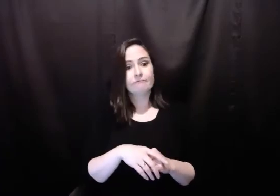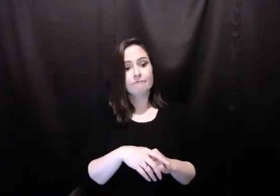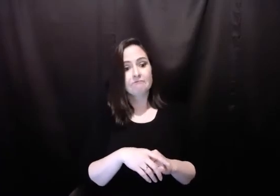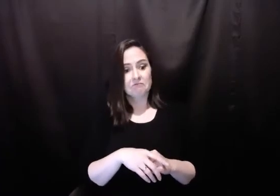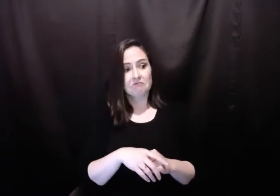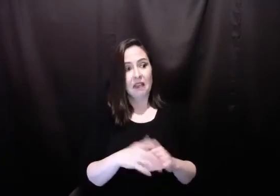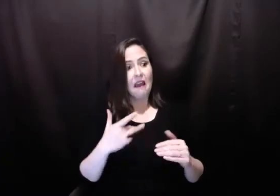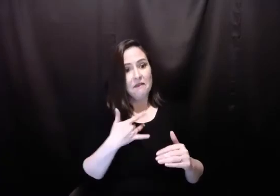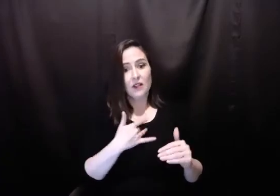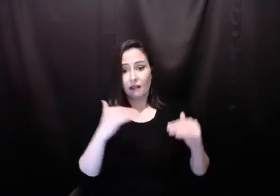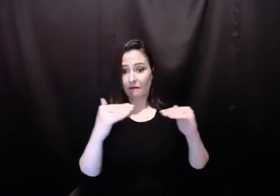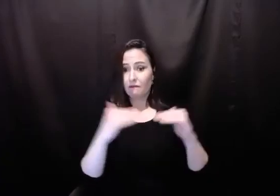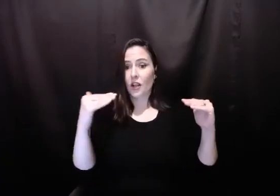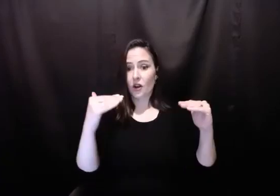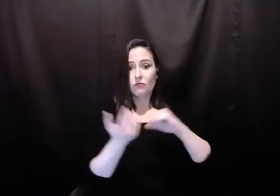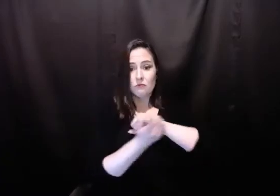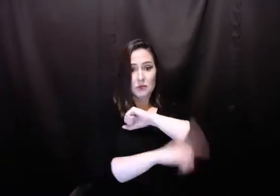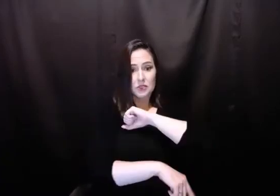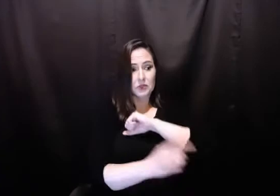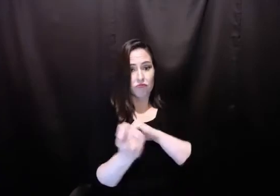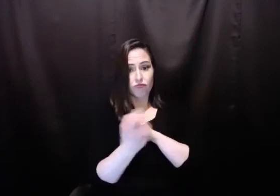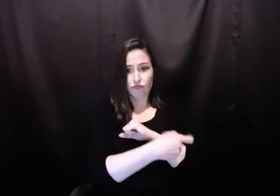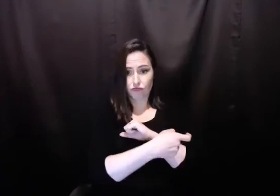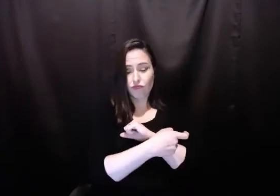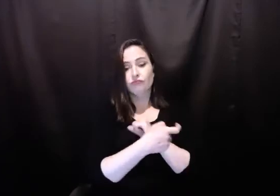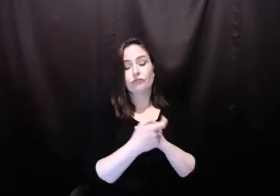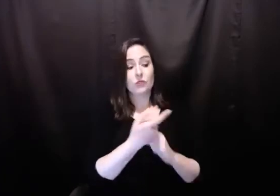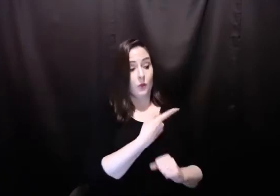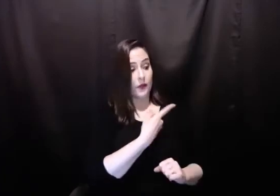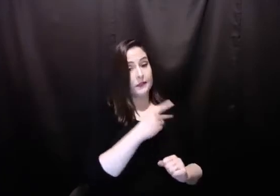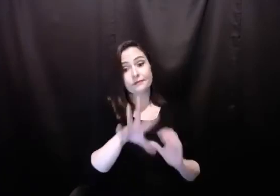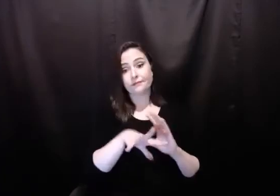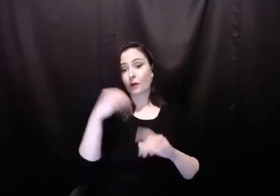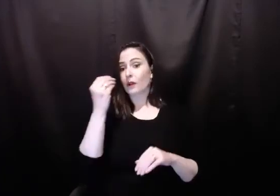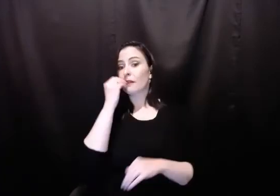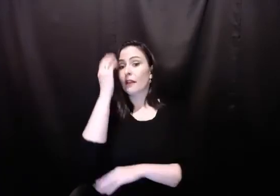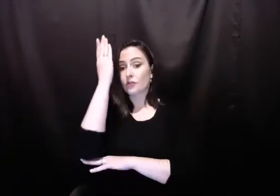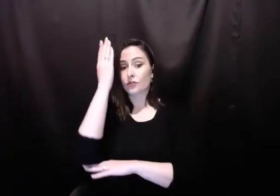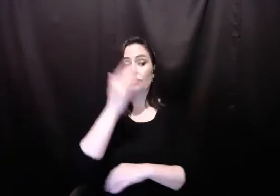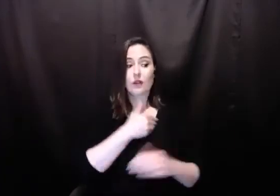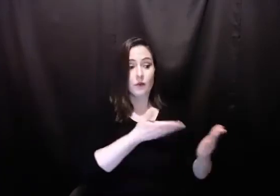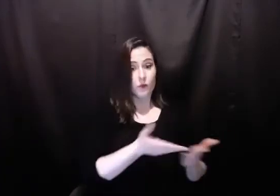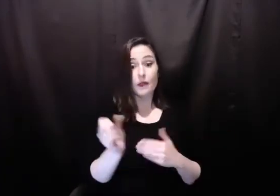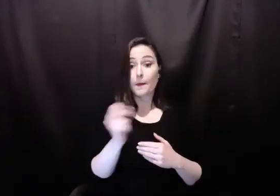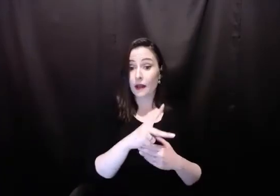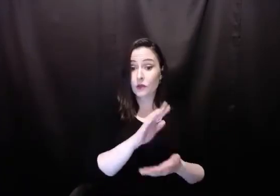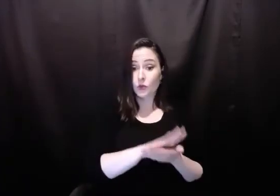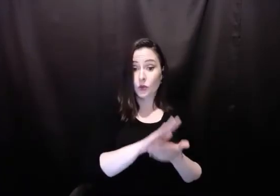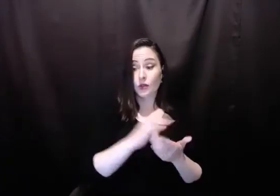them back to school and then I'd get back to the classroom. It was always what's best for the child, not how's this going to look? Oh my